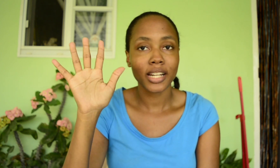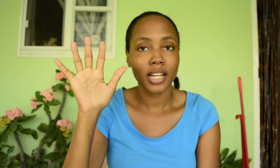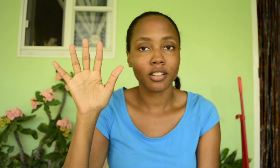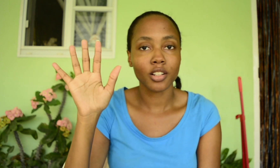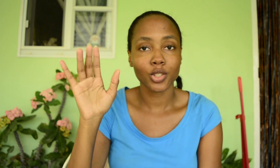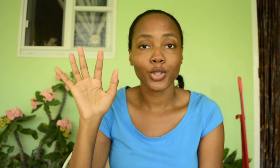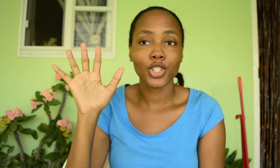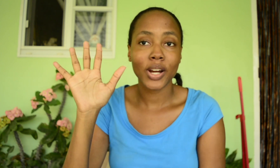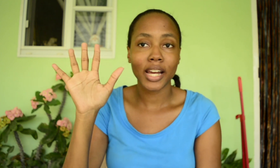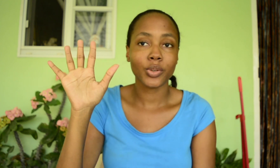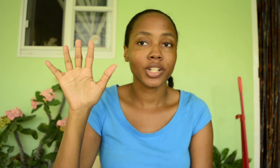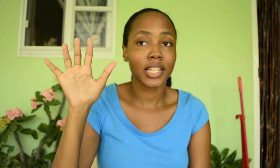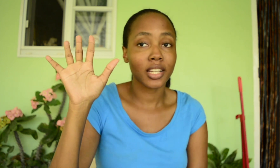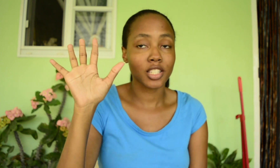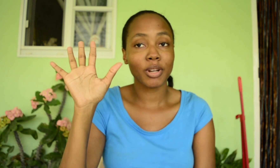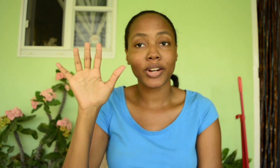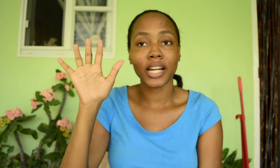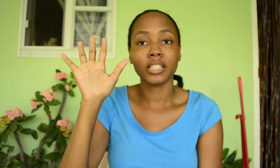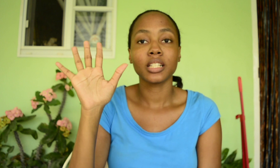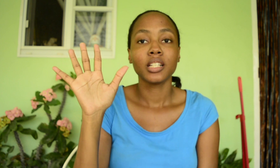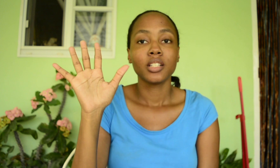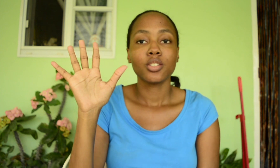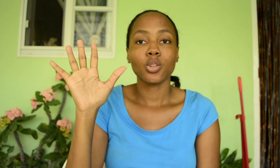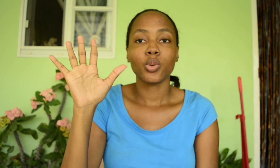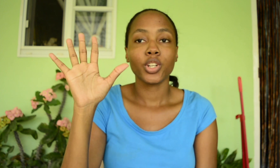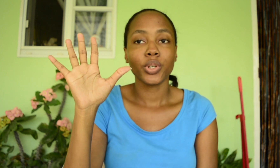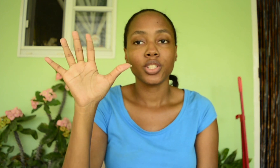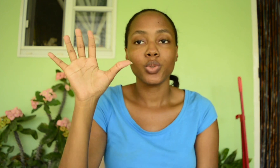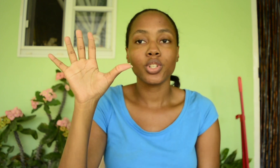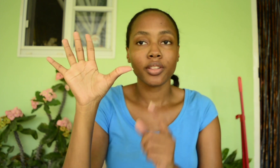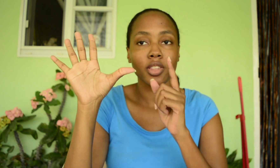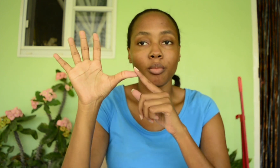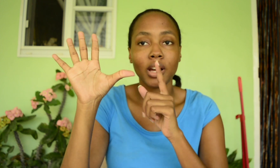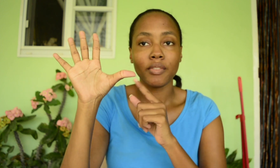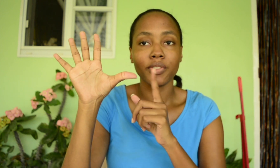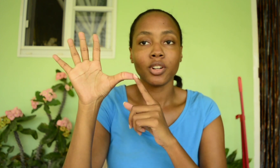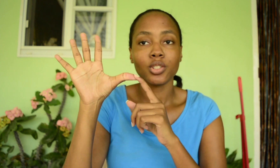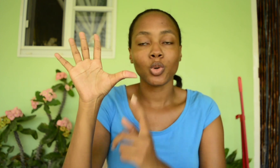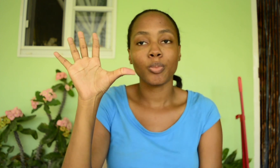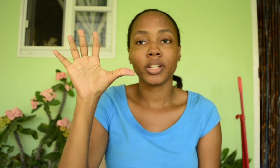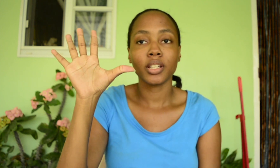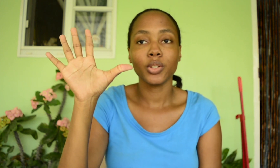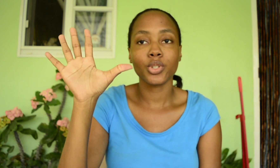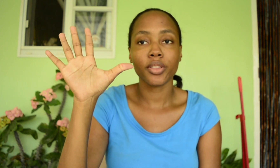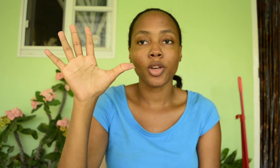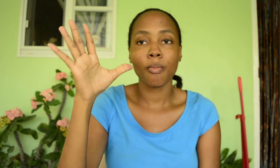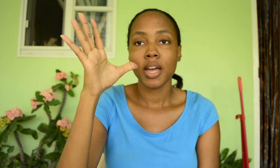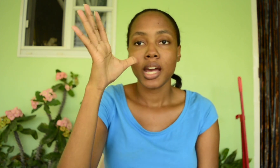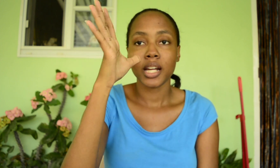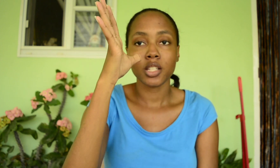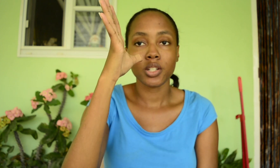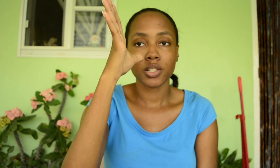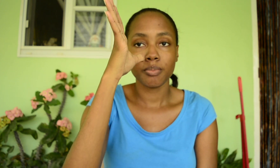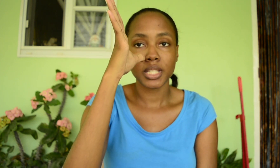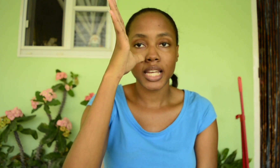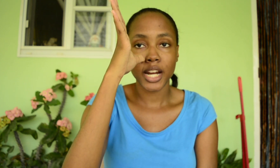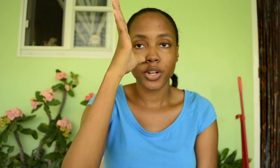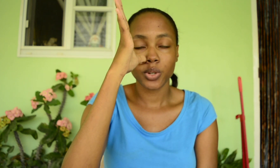hand. Also use your right hand when you're signing. This is my right hand. So you're going to use your thumb, have your fingers open, use your thumb and touch beside your